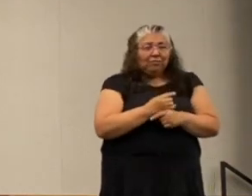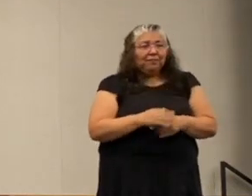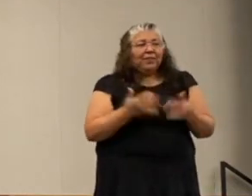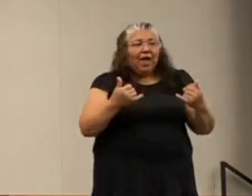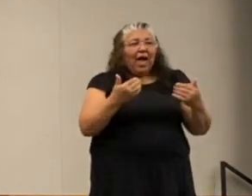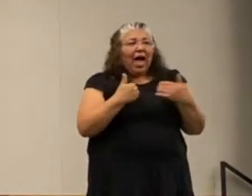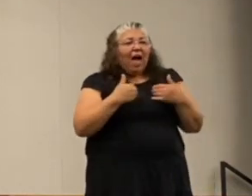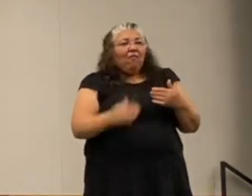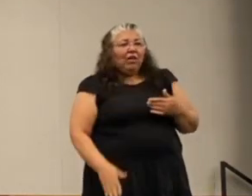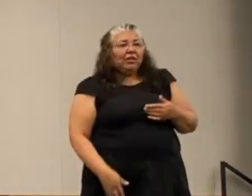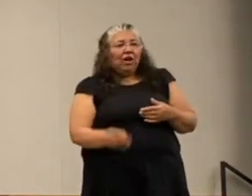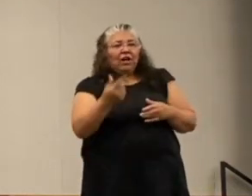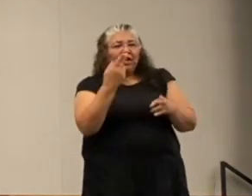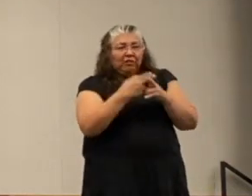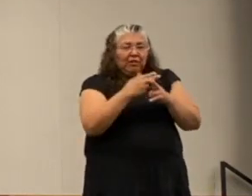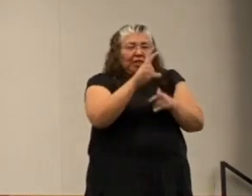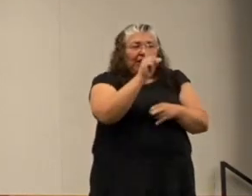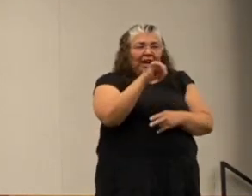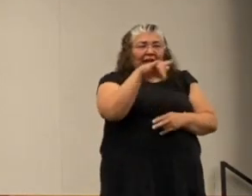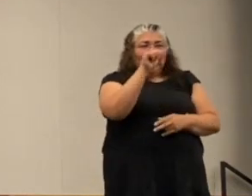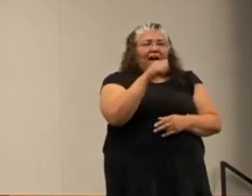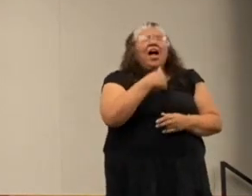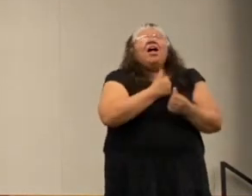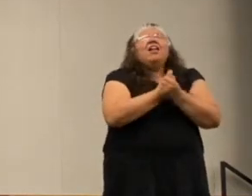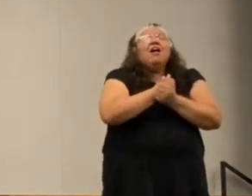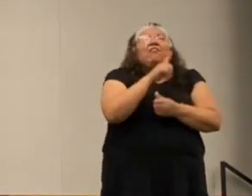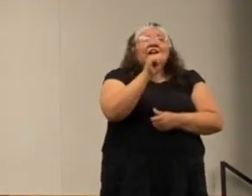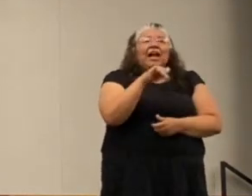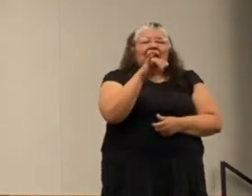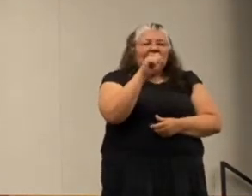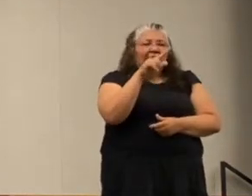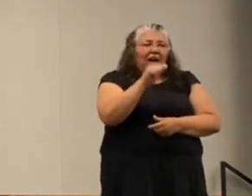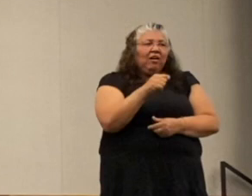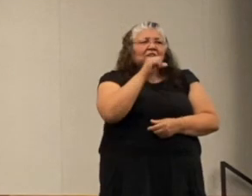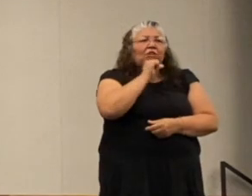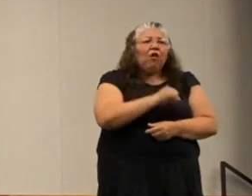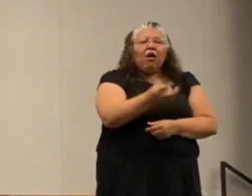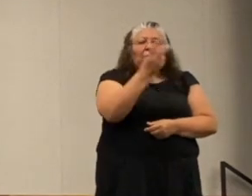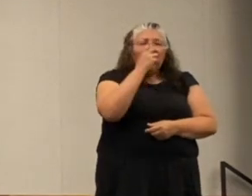got a dog. Her name is Layla. I love Layla. Layla is old,